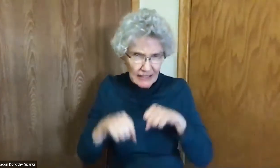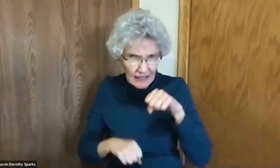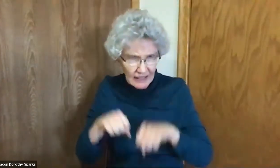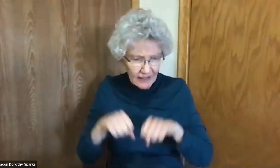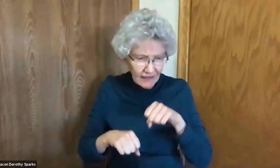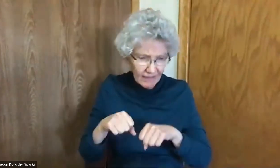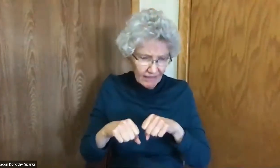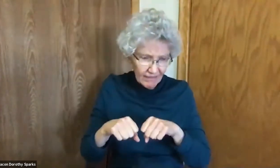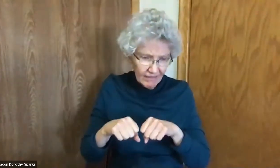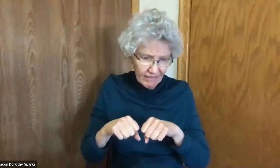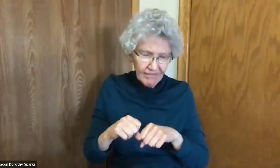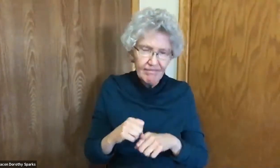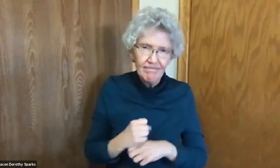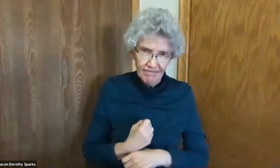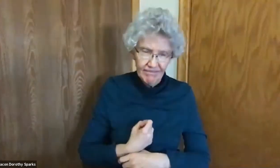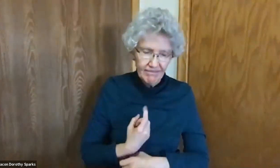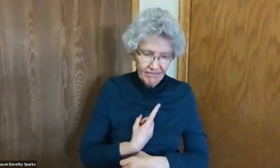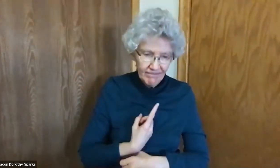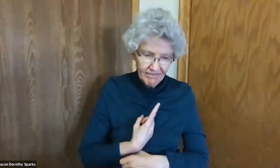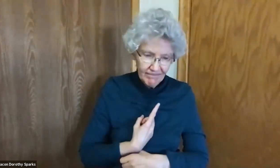with clenched teeth and doubtful hearts.